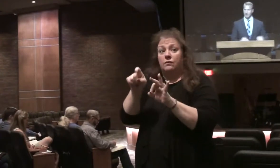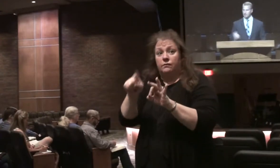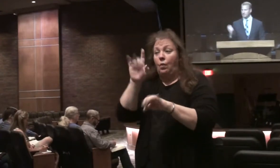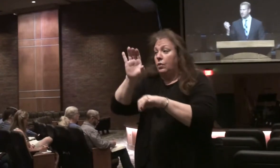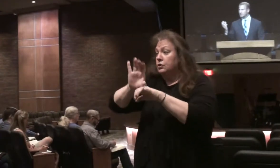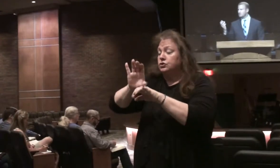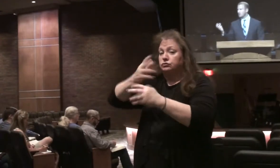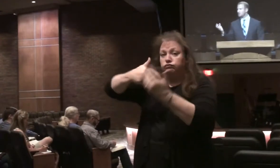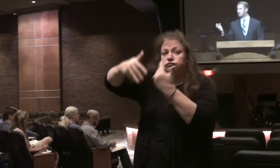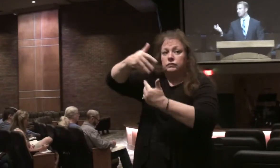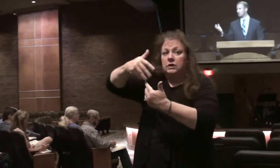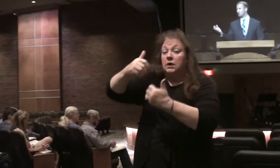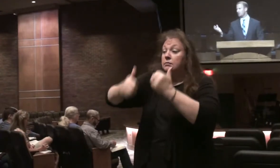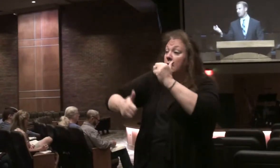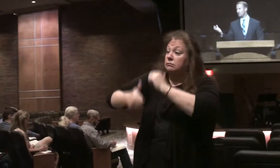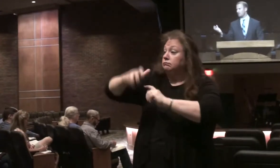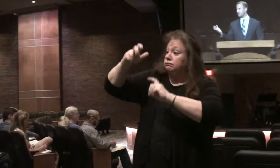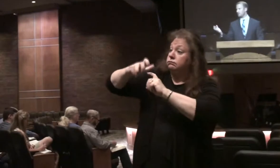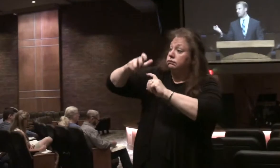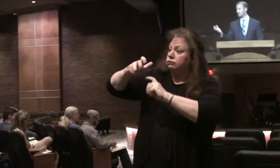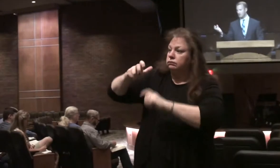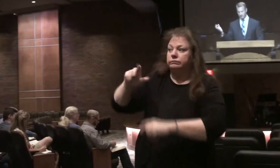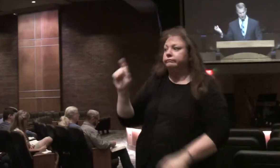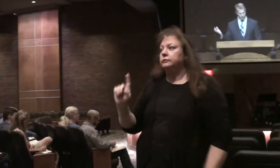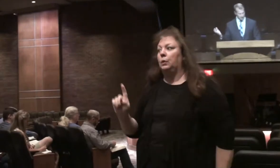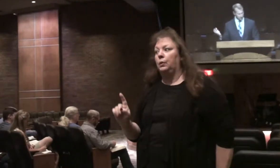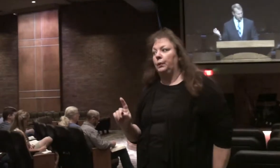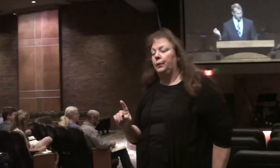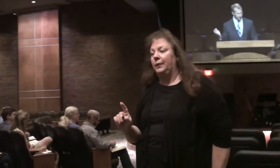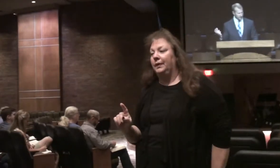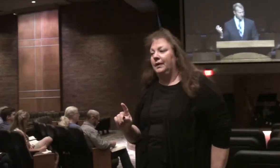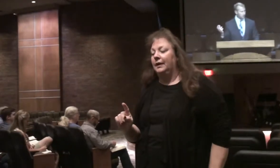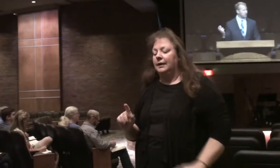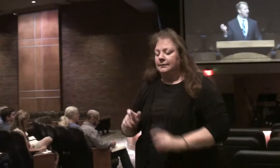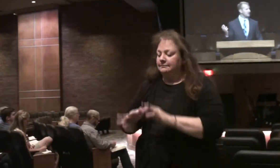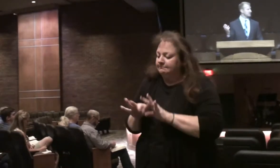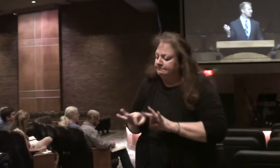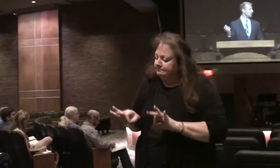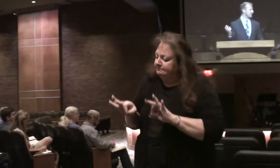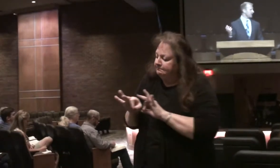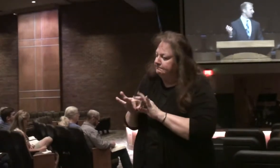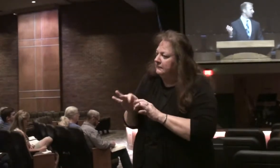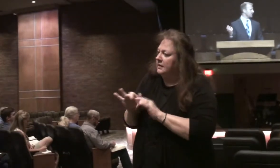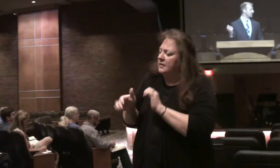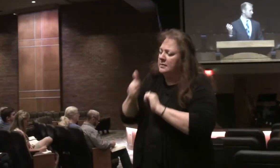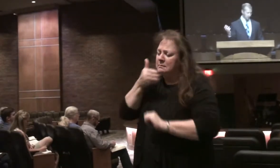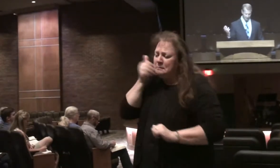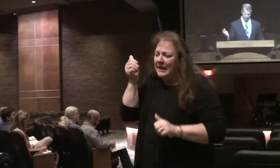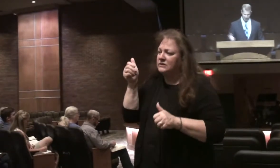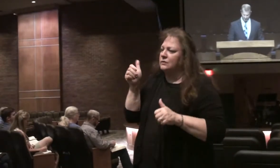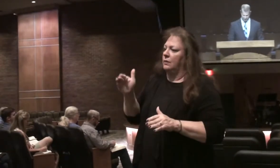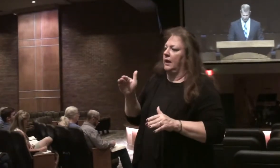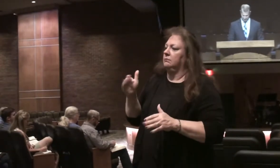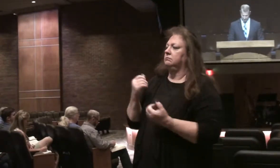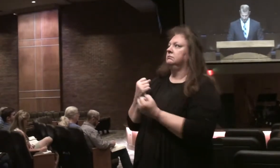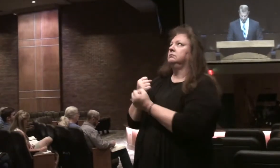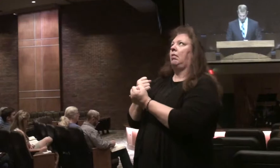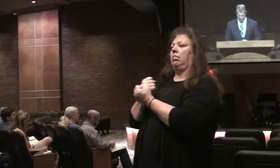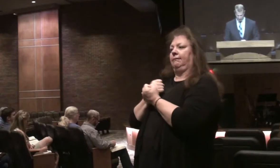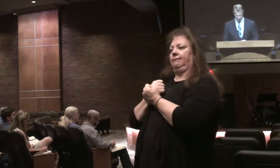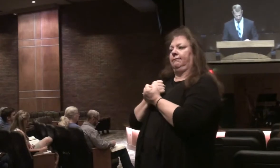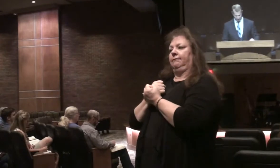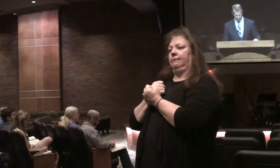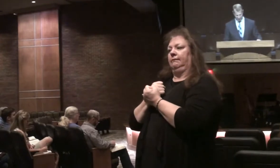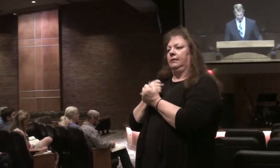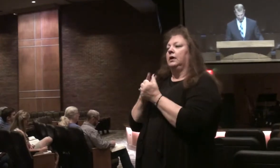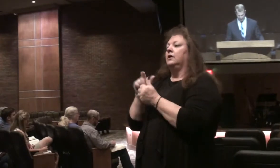church, but it's not the most important thing. The most important thing, the more excellent way, is the way of love. And that's what